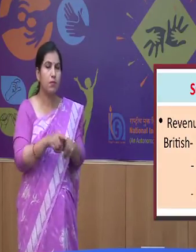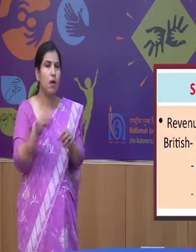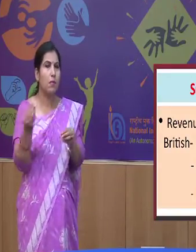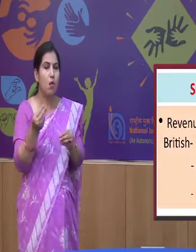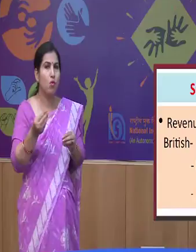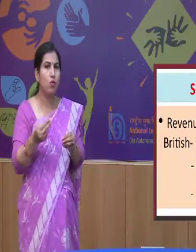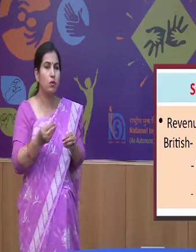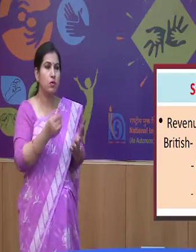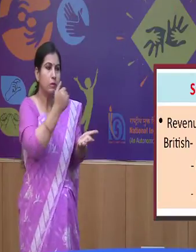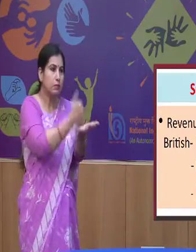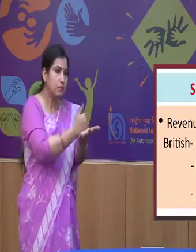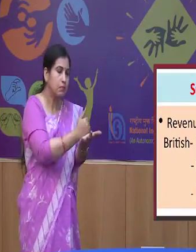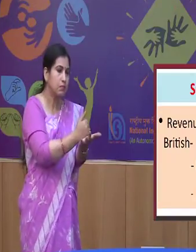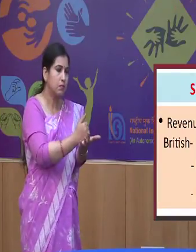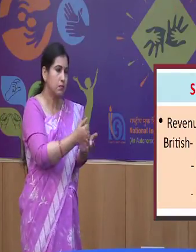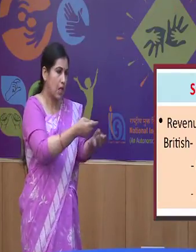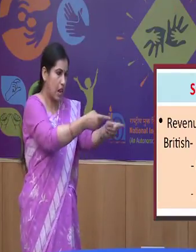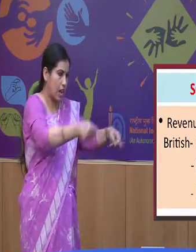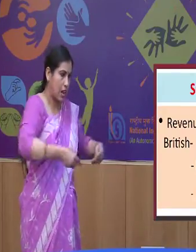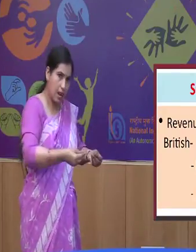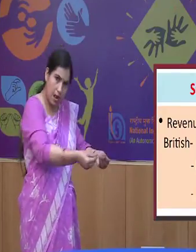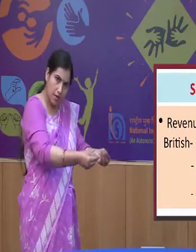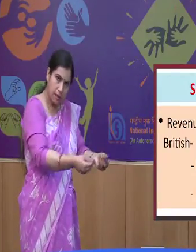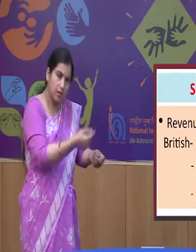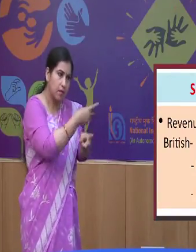about permanent settlement